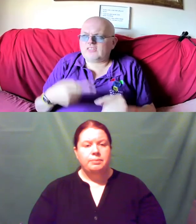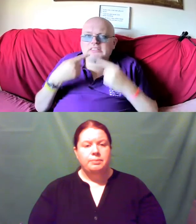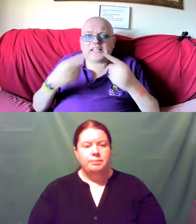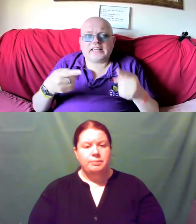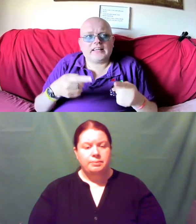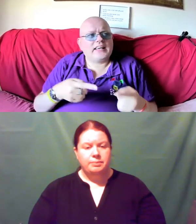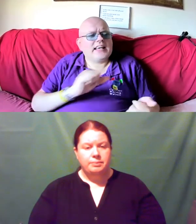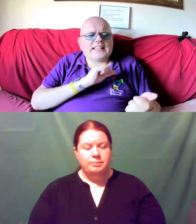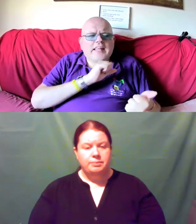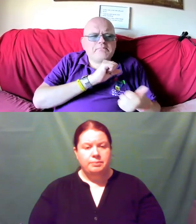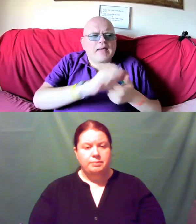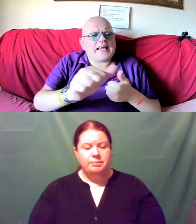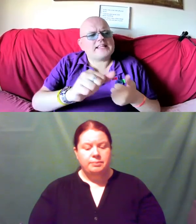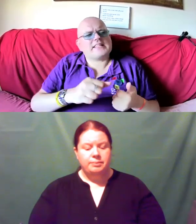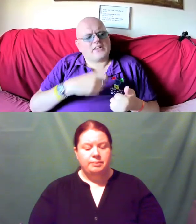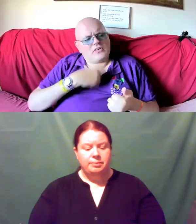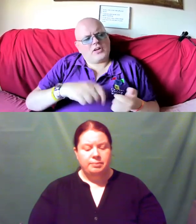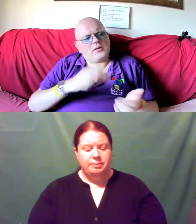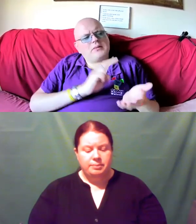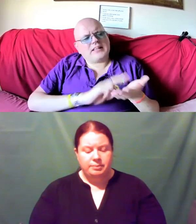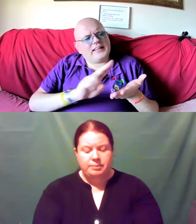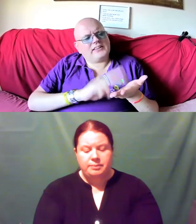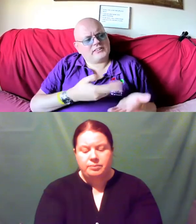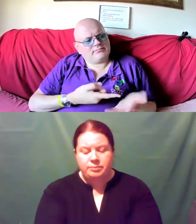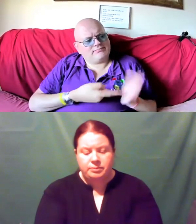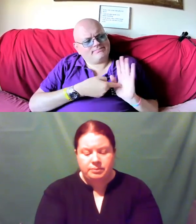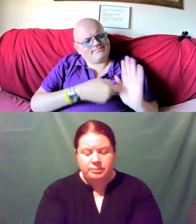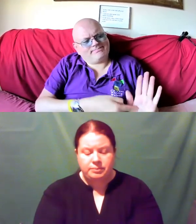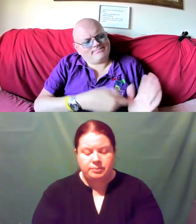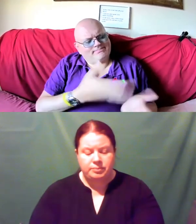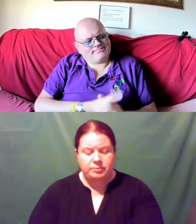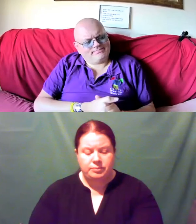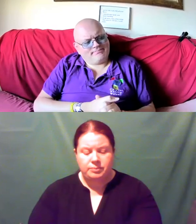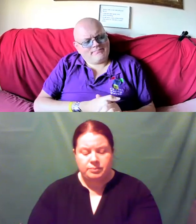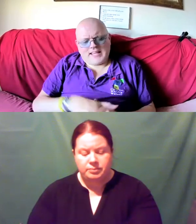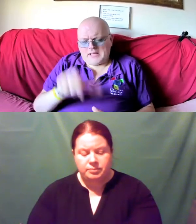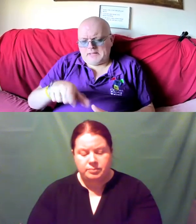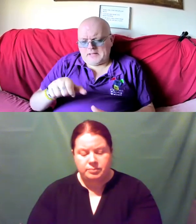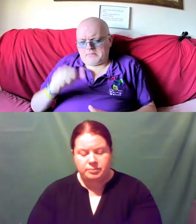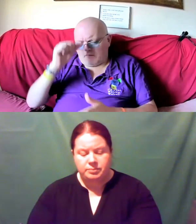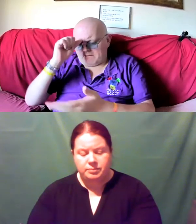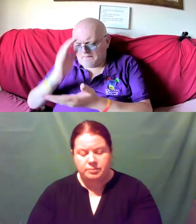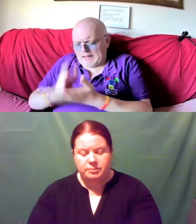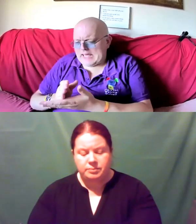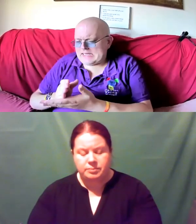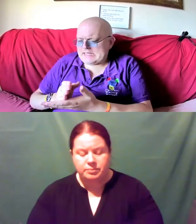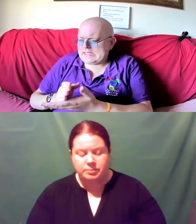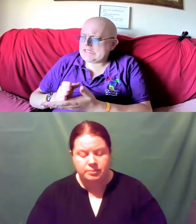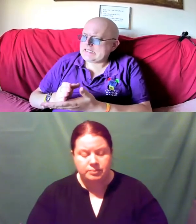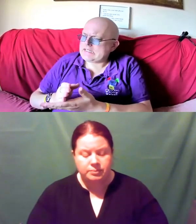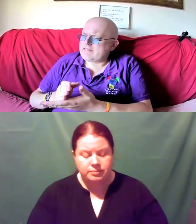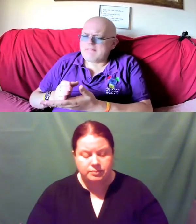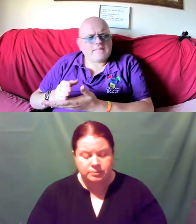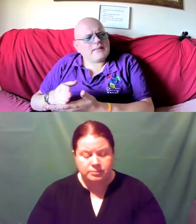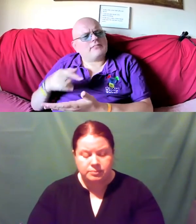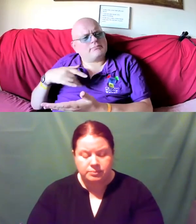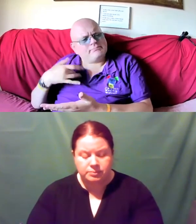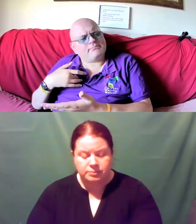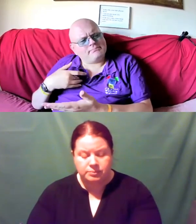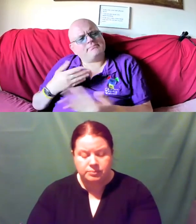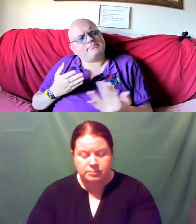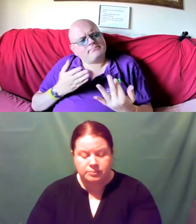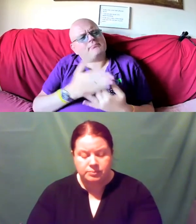best of human nature. Yeah. And if people from other faith traditions find that accessible and want to